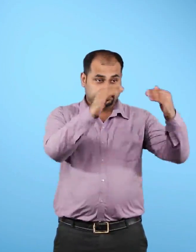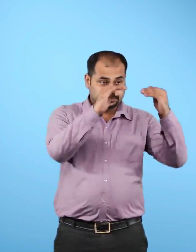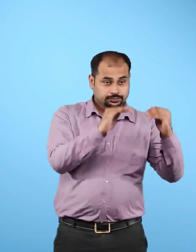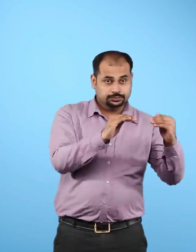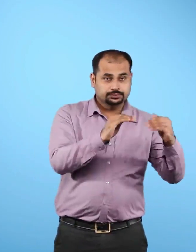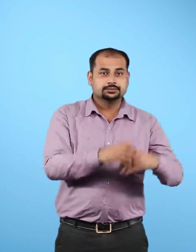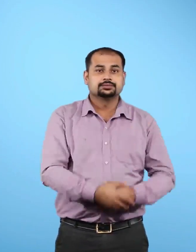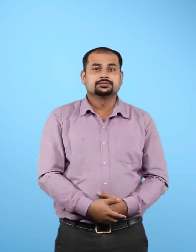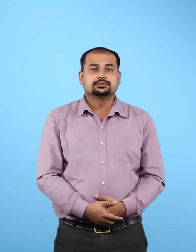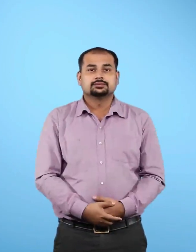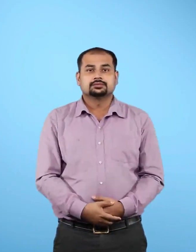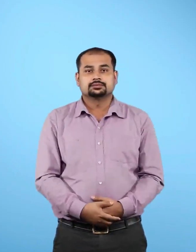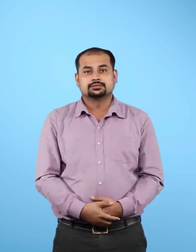South Africa.